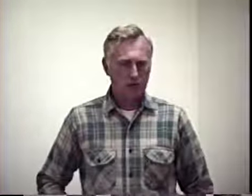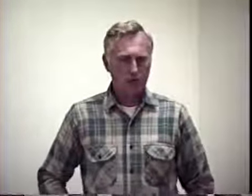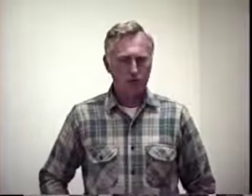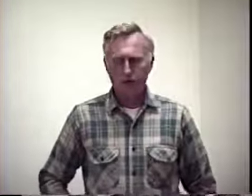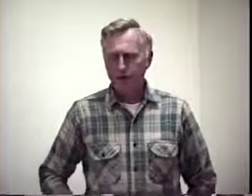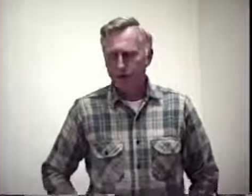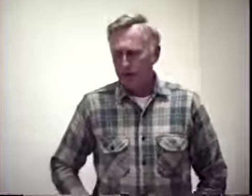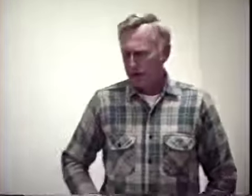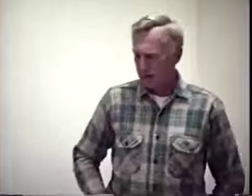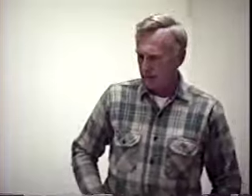culture. And